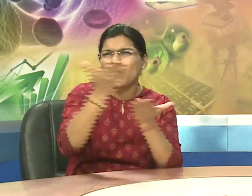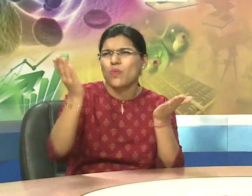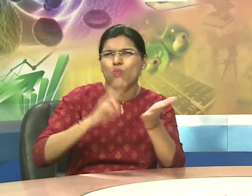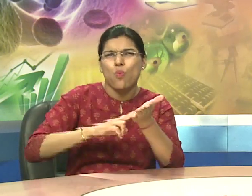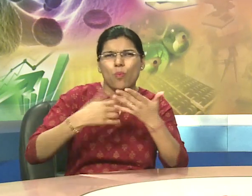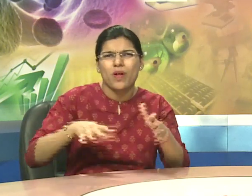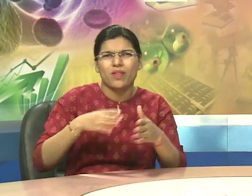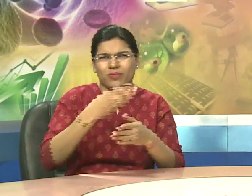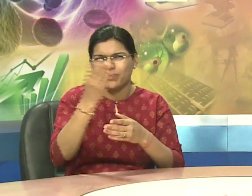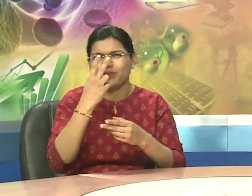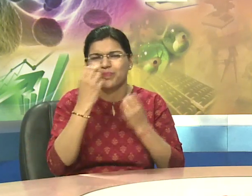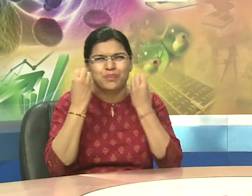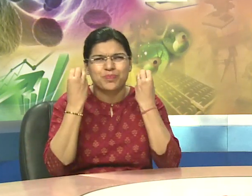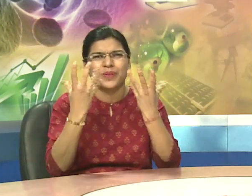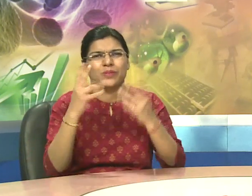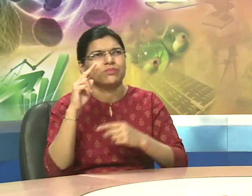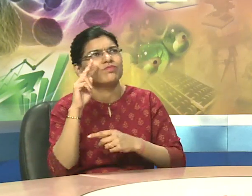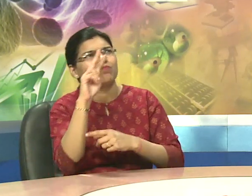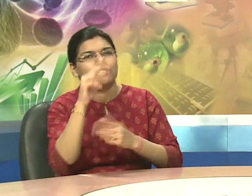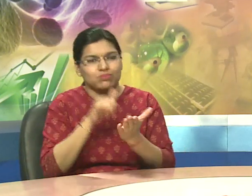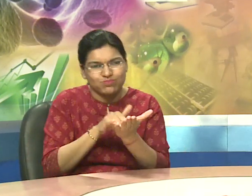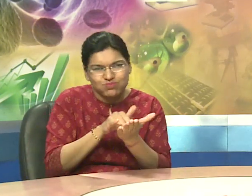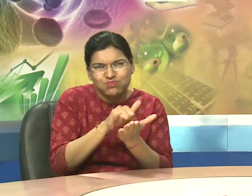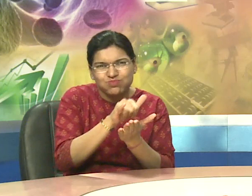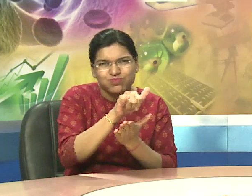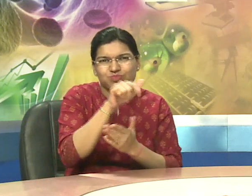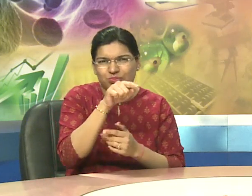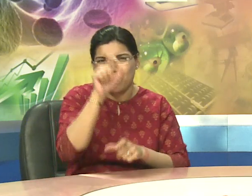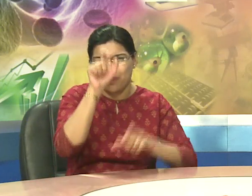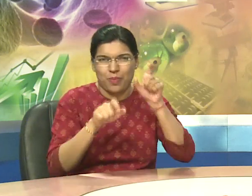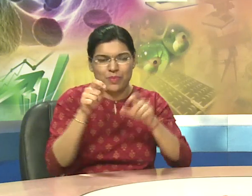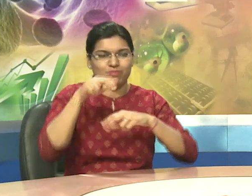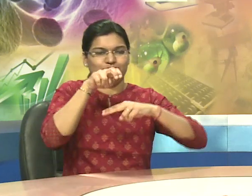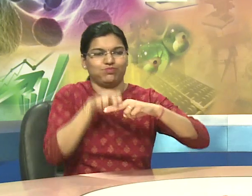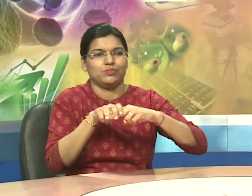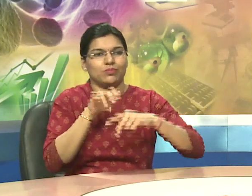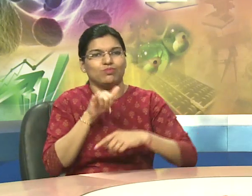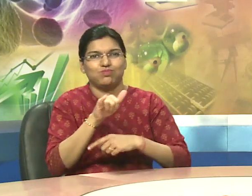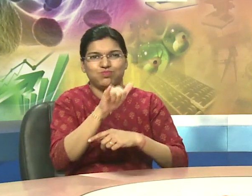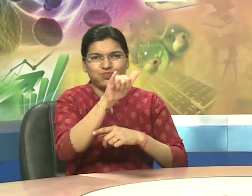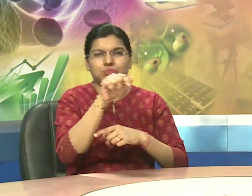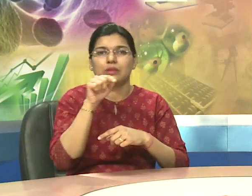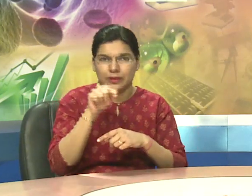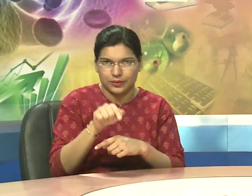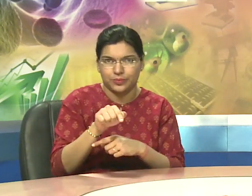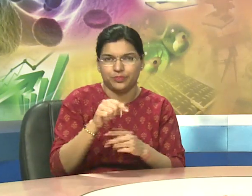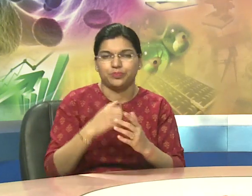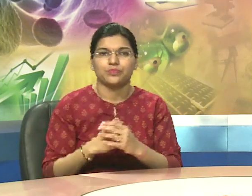seas, termed as oversea shipping. 31st word, aircraft.